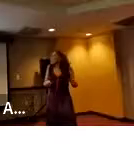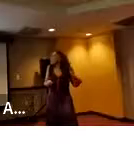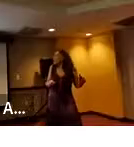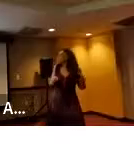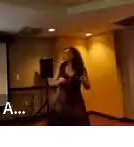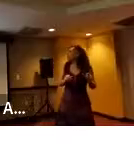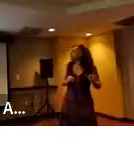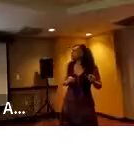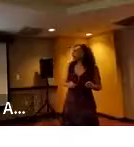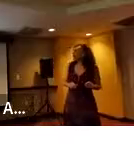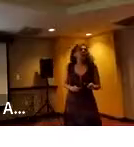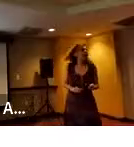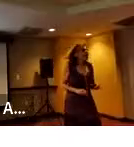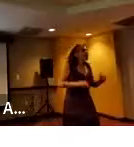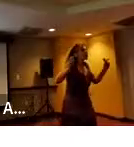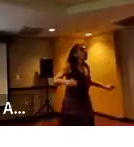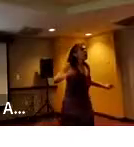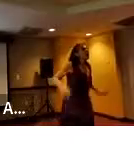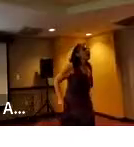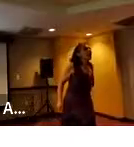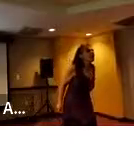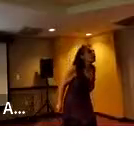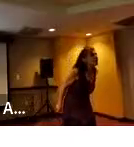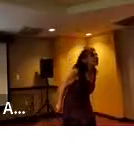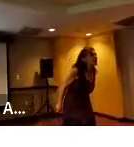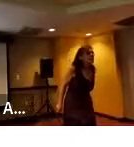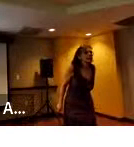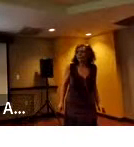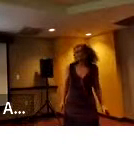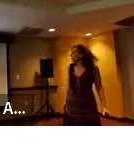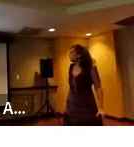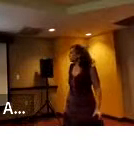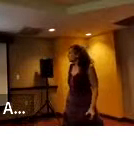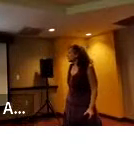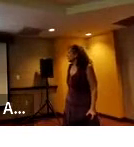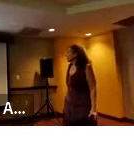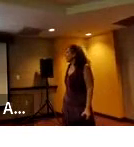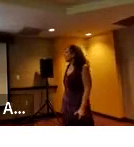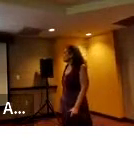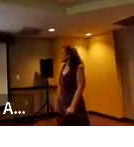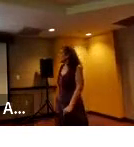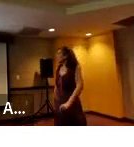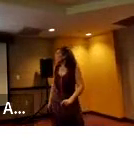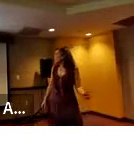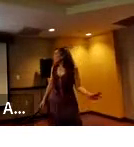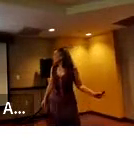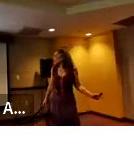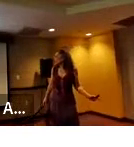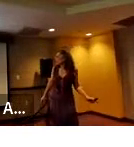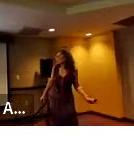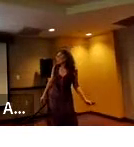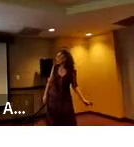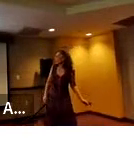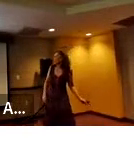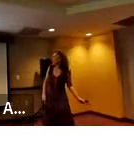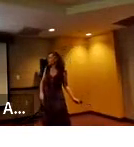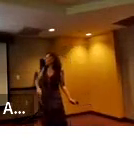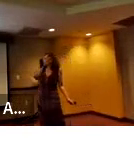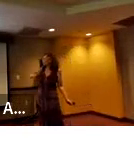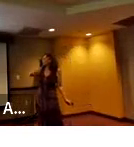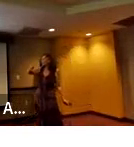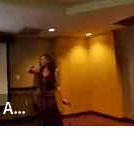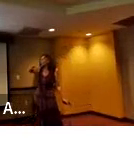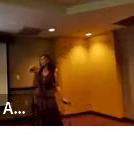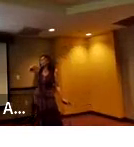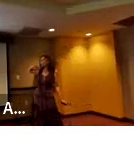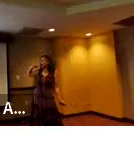right. Many developers now say there is no need to have a website. In fact, they favor programming interactive